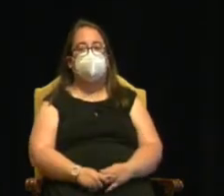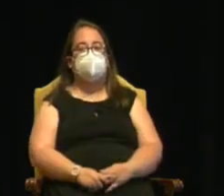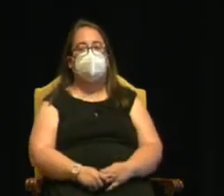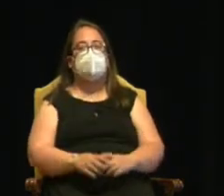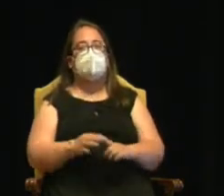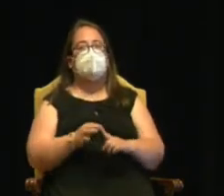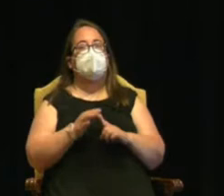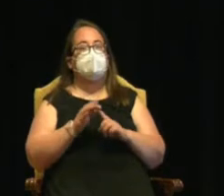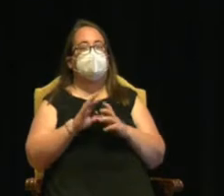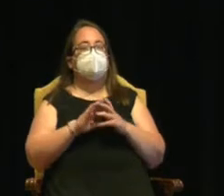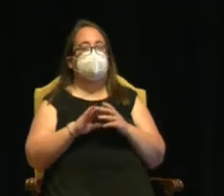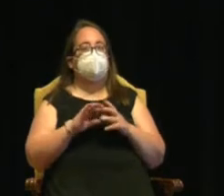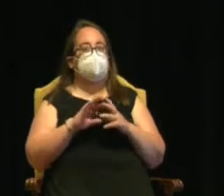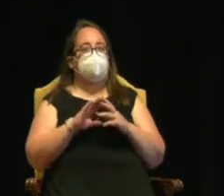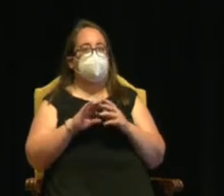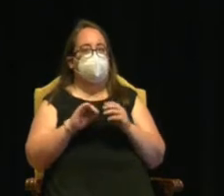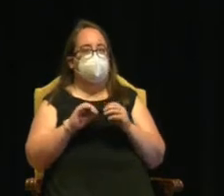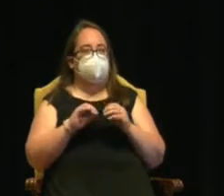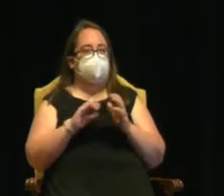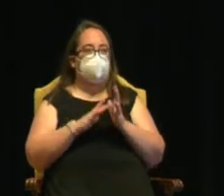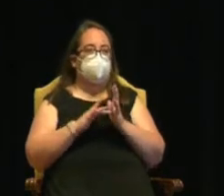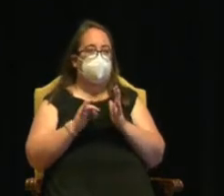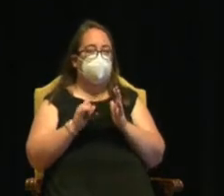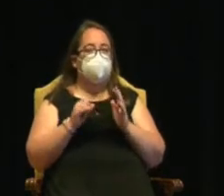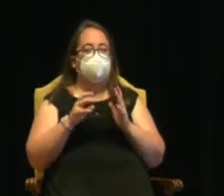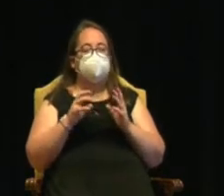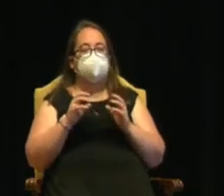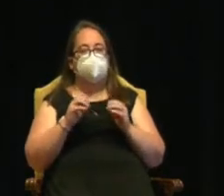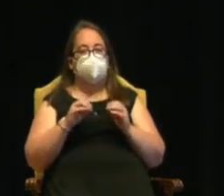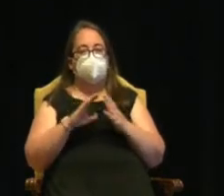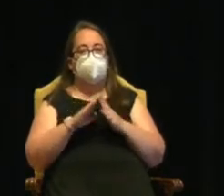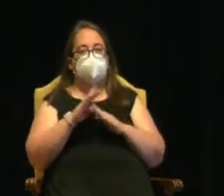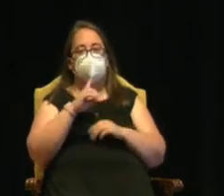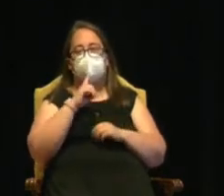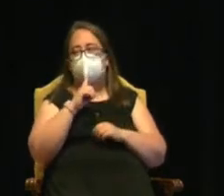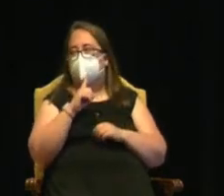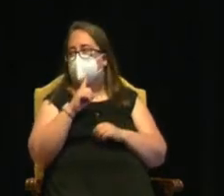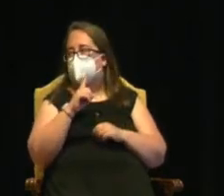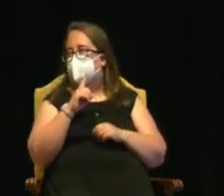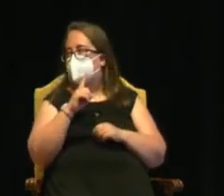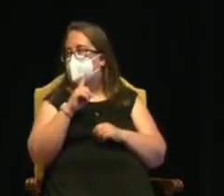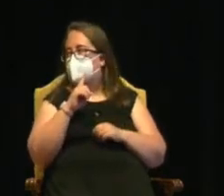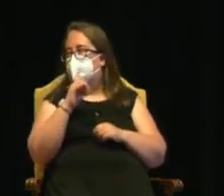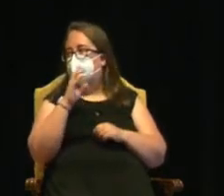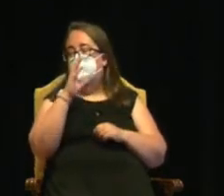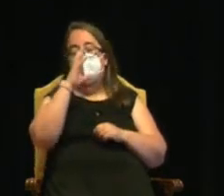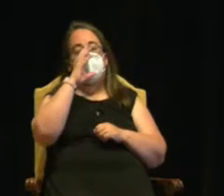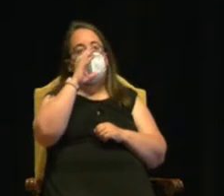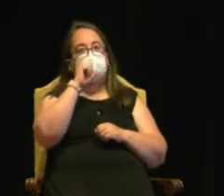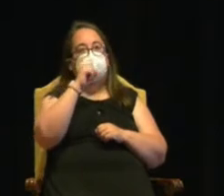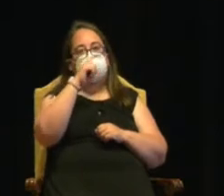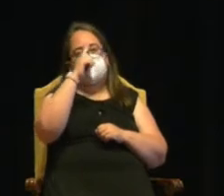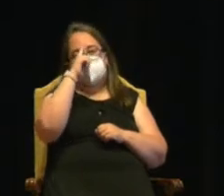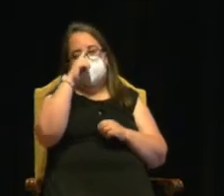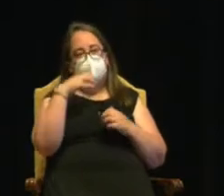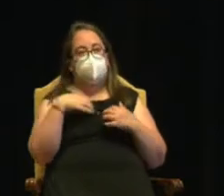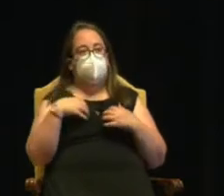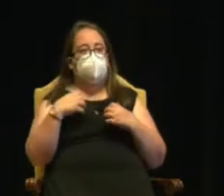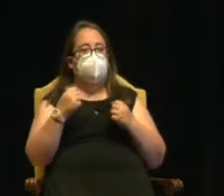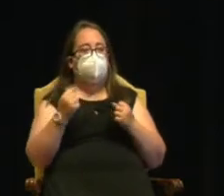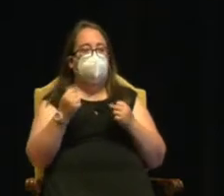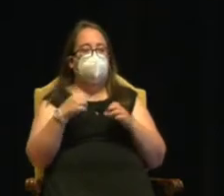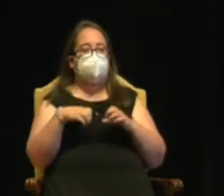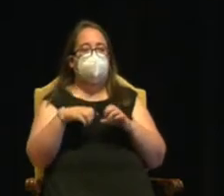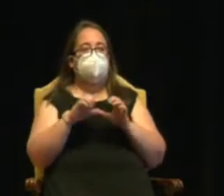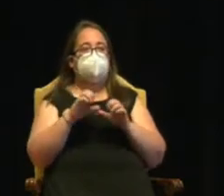who've been used. So it kind of becomes this like really kind of fascinating mental health